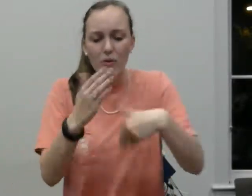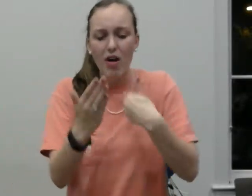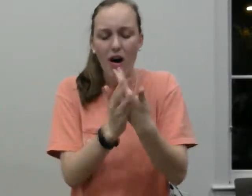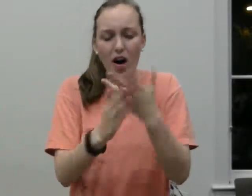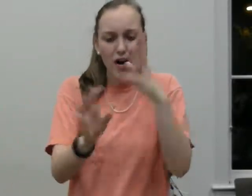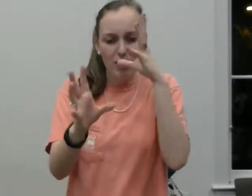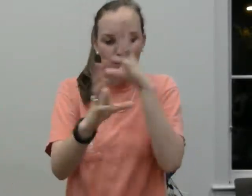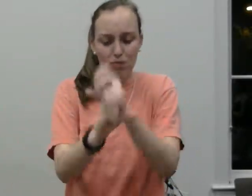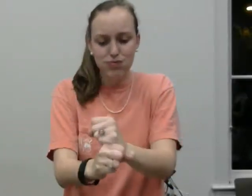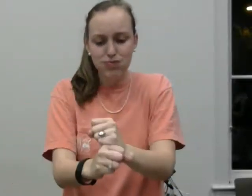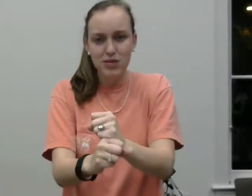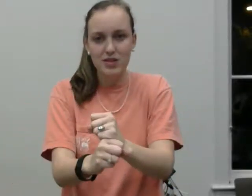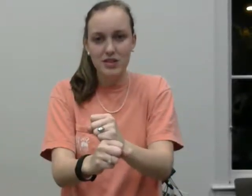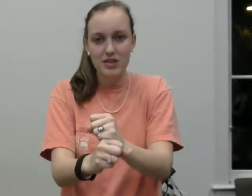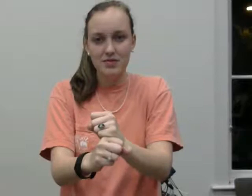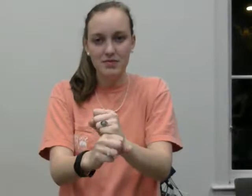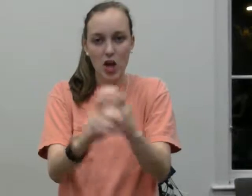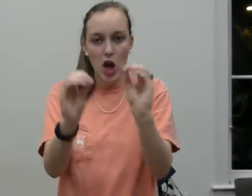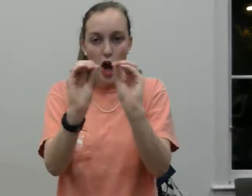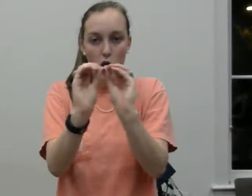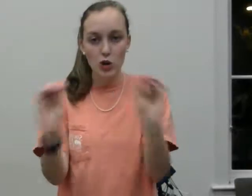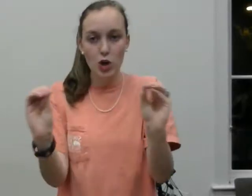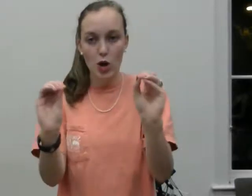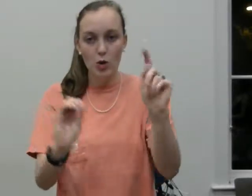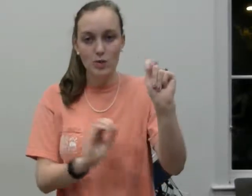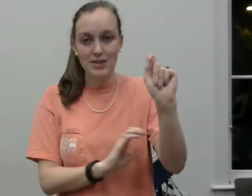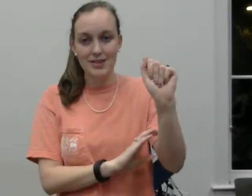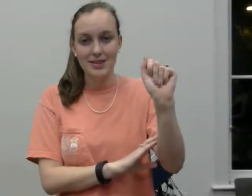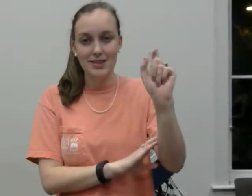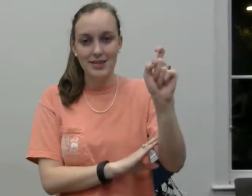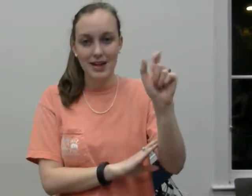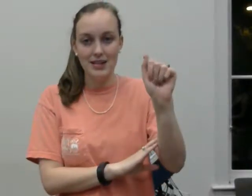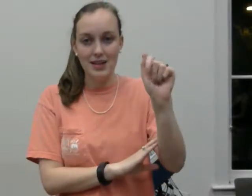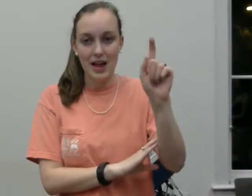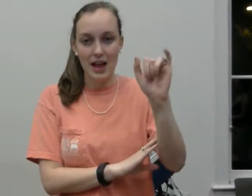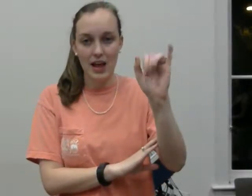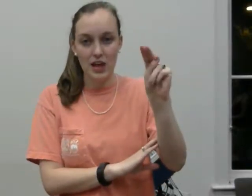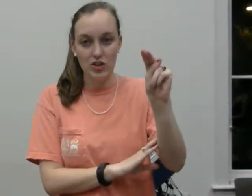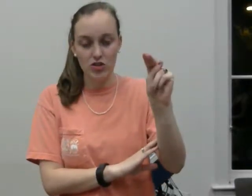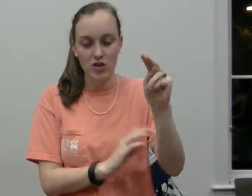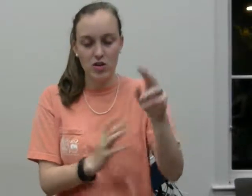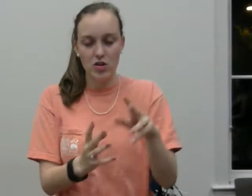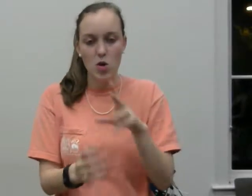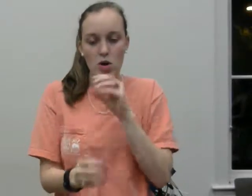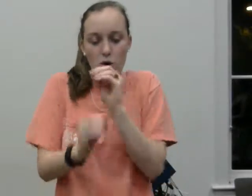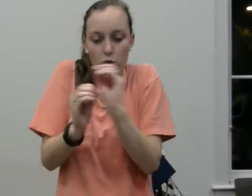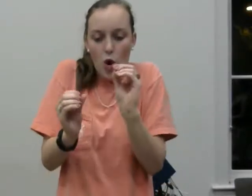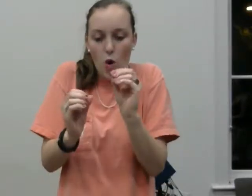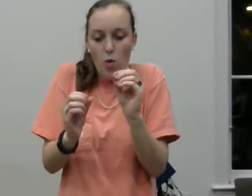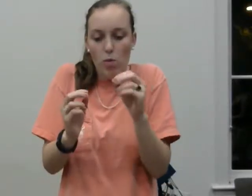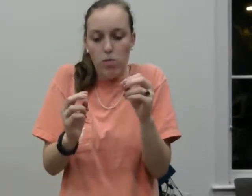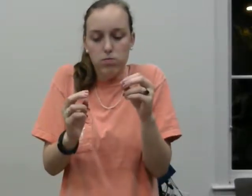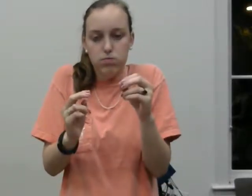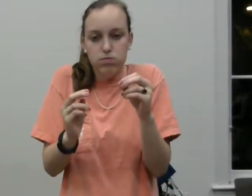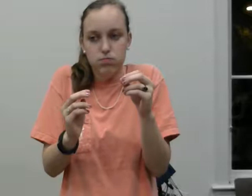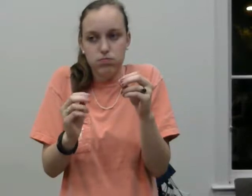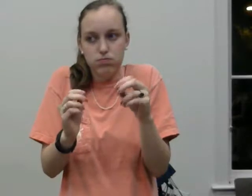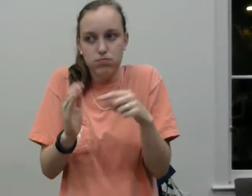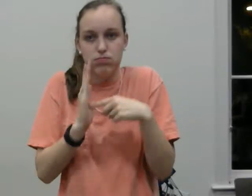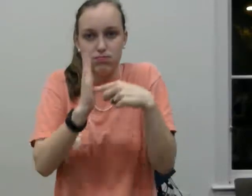or the saying, no taxation without representation. However, there's a lot more details to it than that. So I'm just going to go through your study guide. We're going to bounce around through